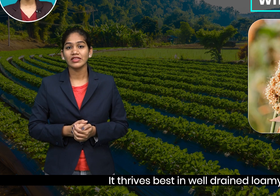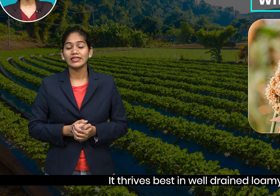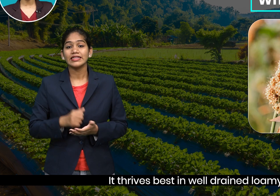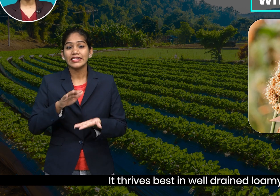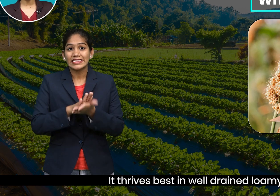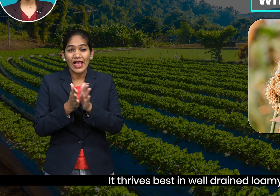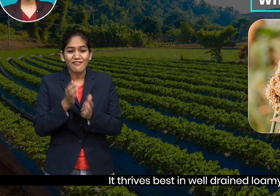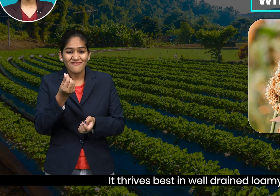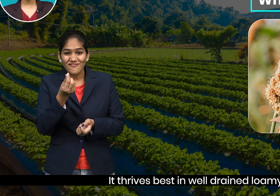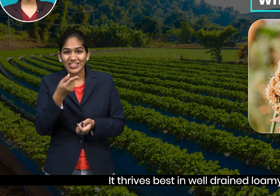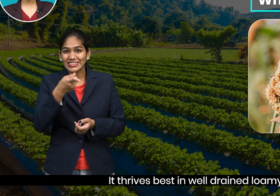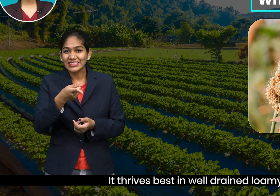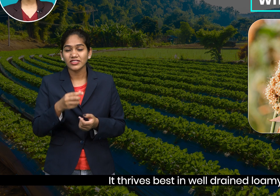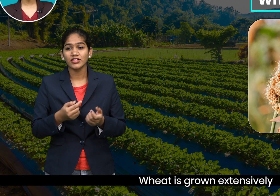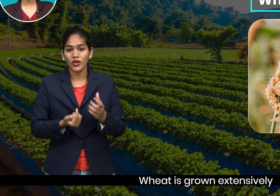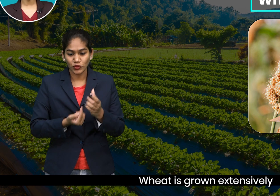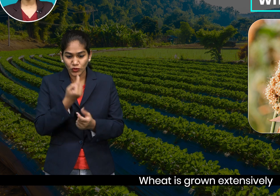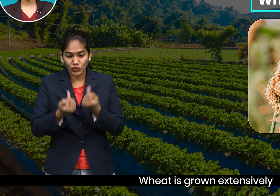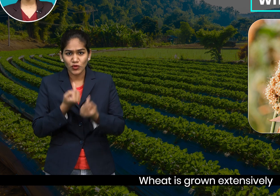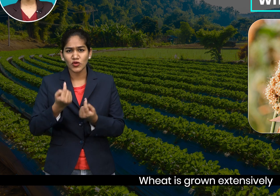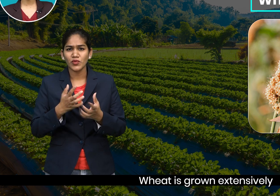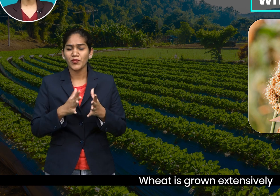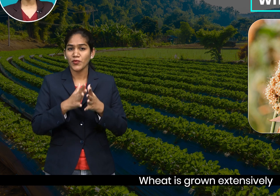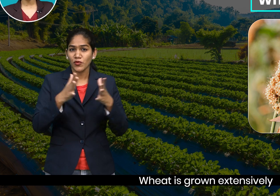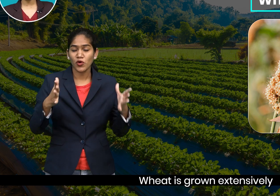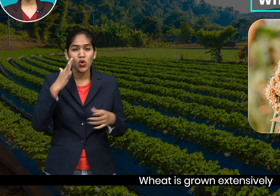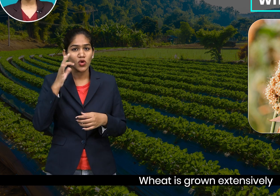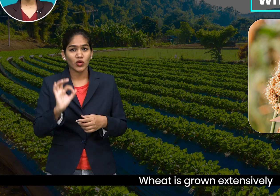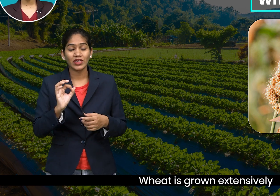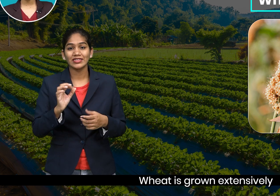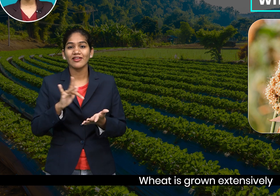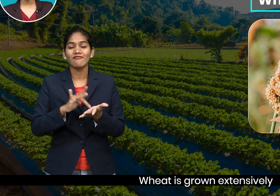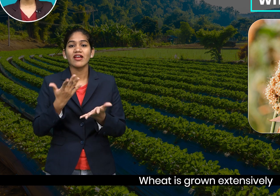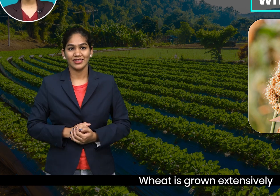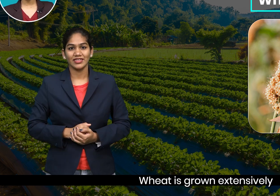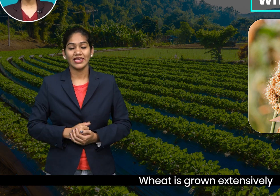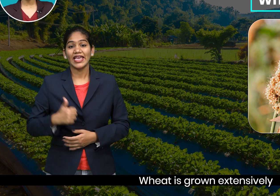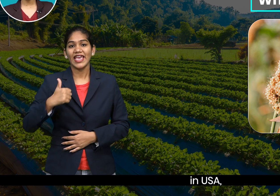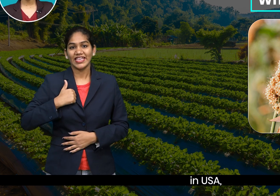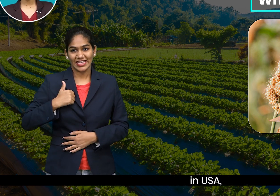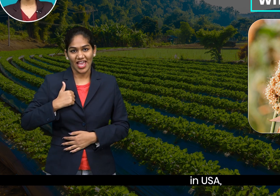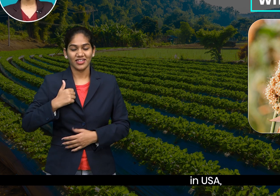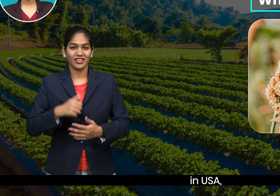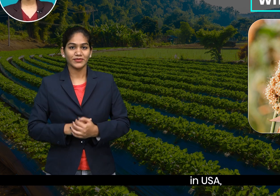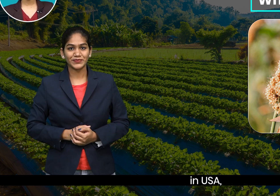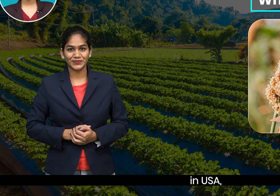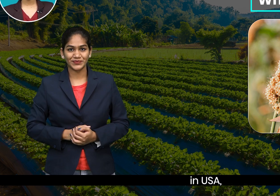Wheat is grown extensively in USA, Canada,